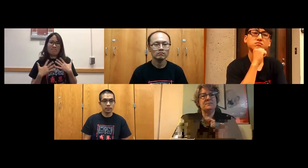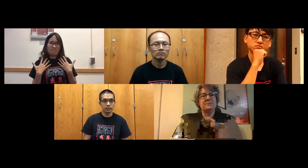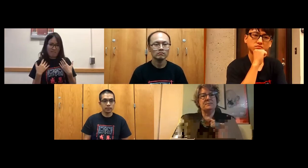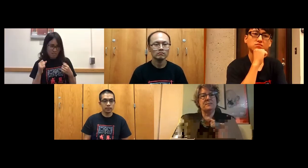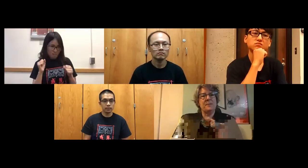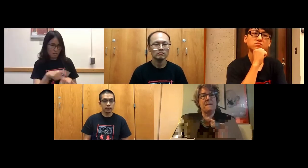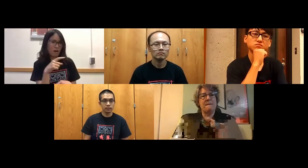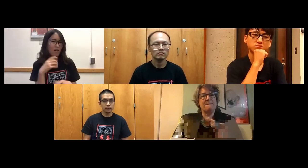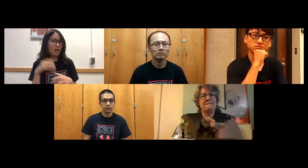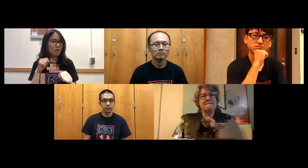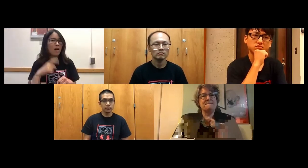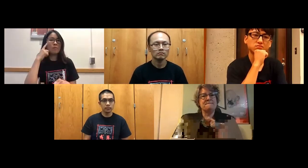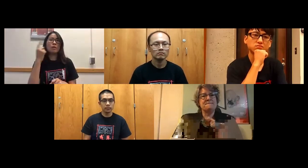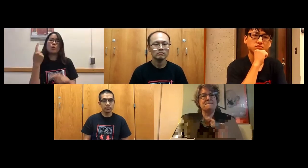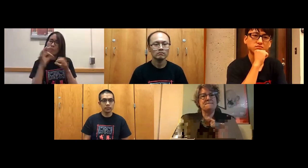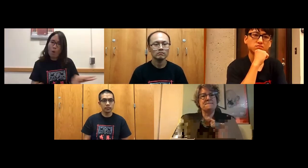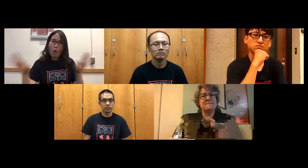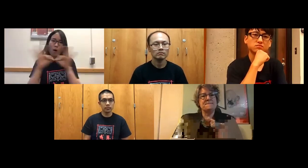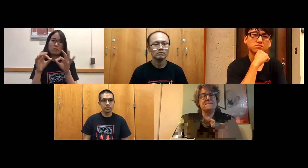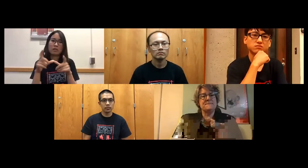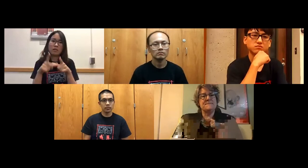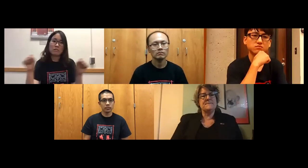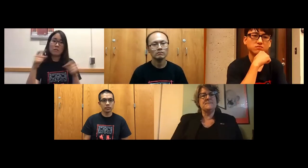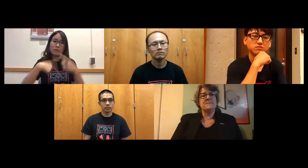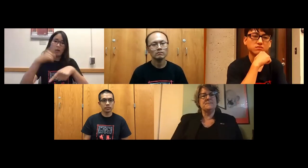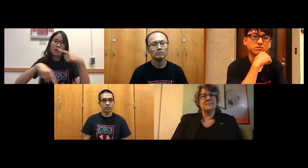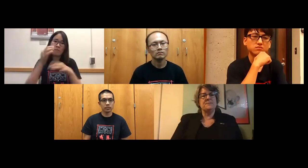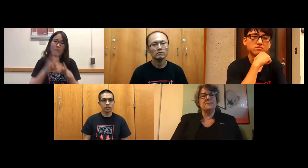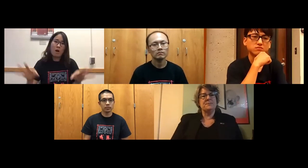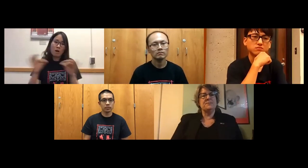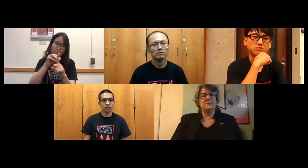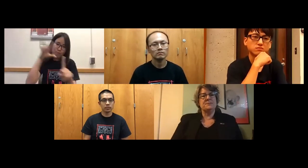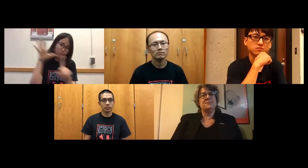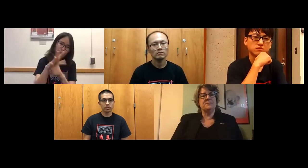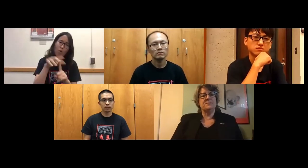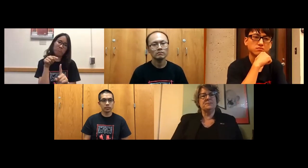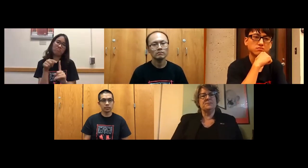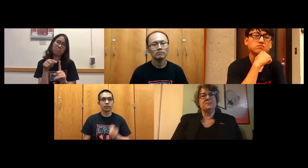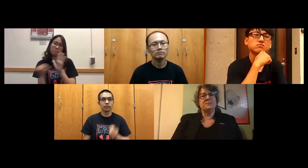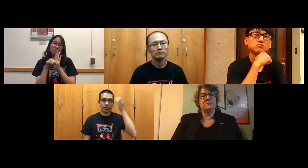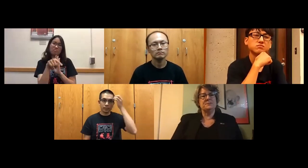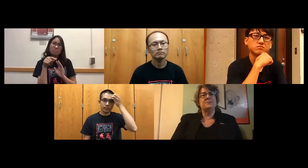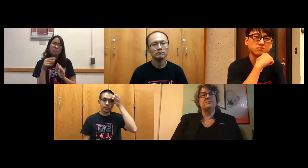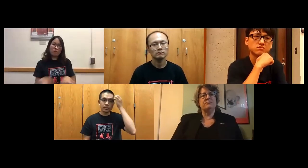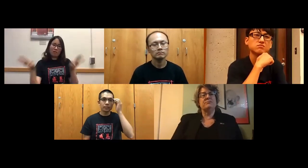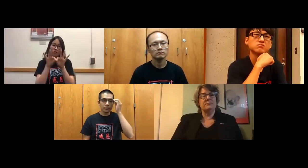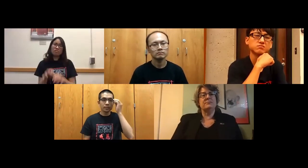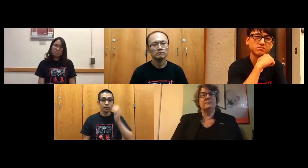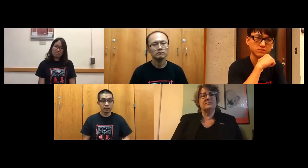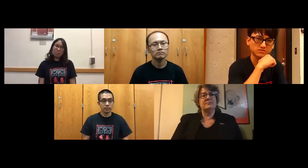saw that, you know, this child was able to communicate, because sign language is such an important part, and